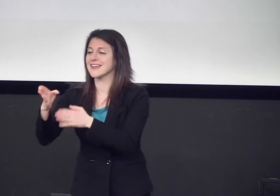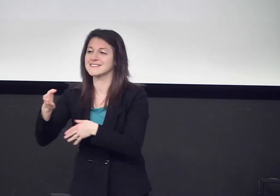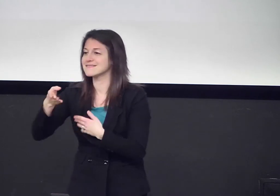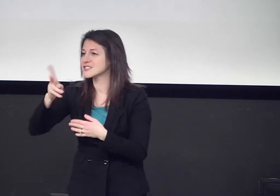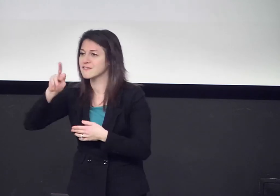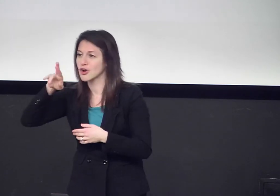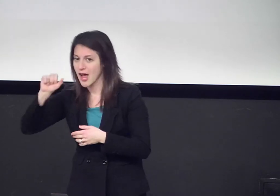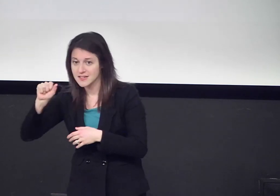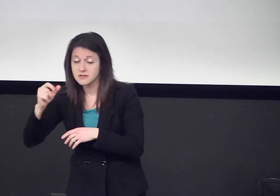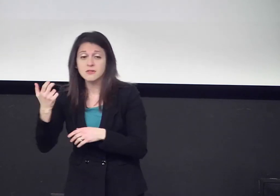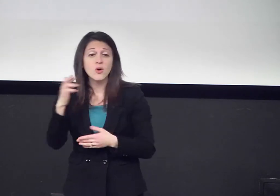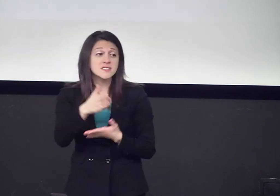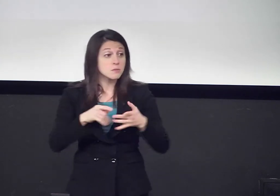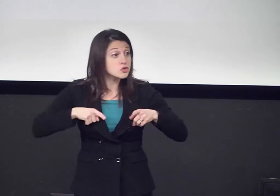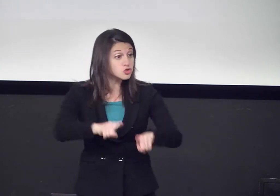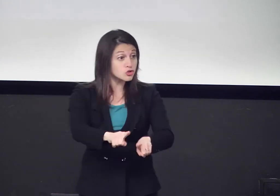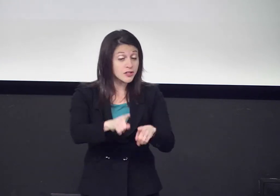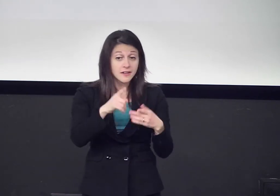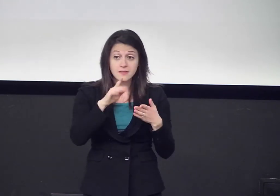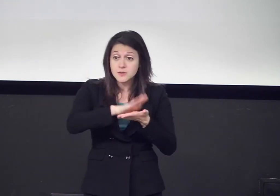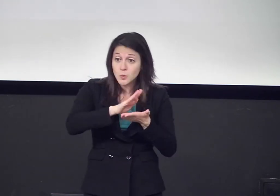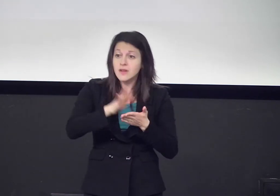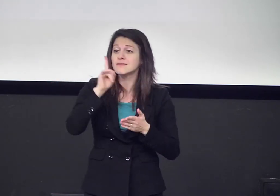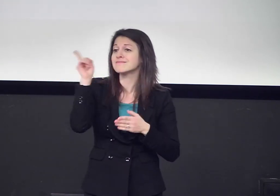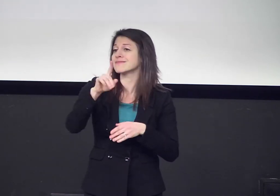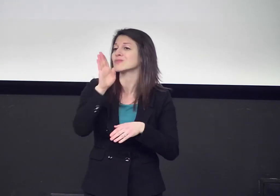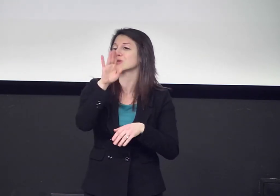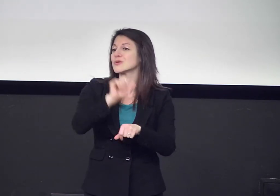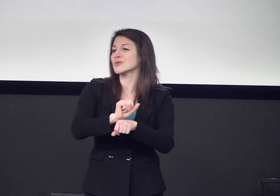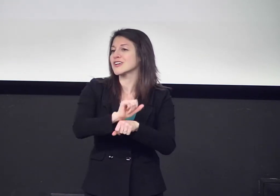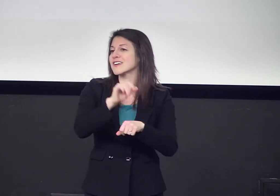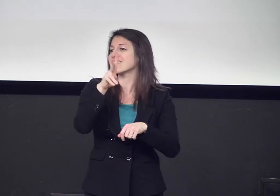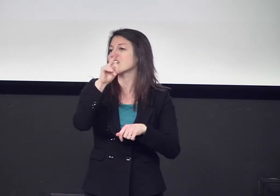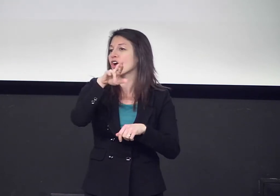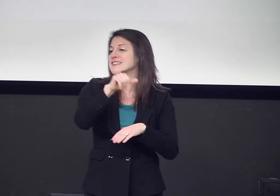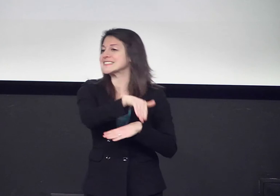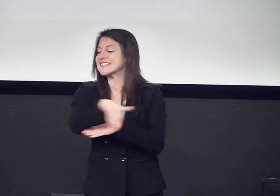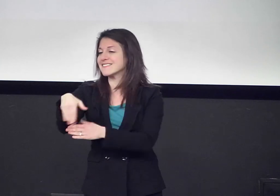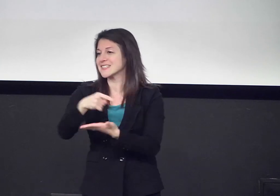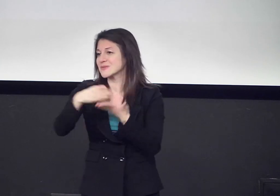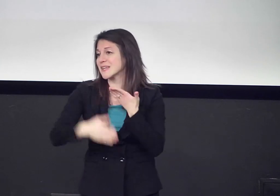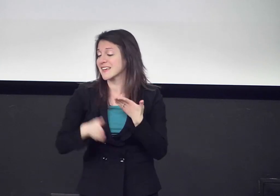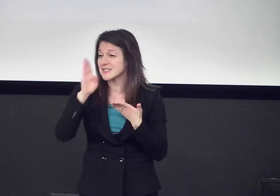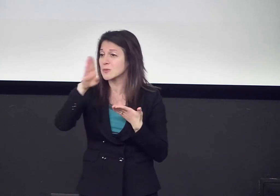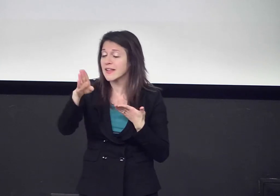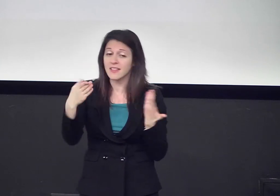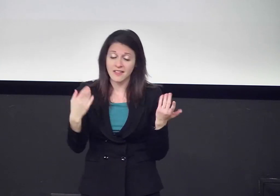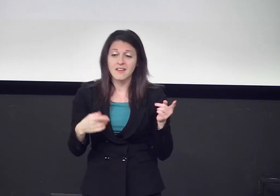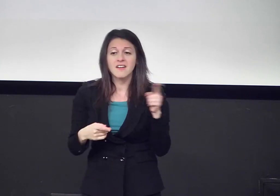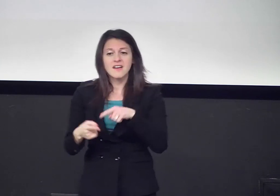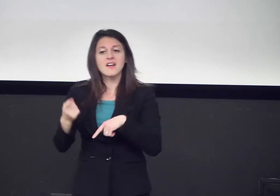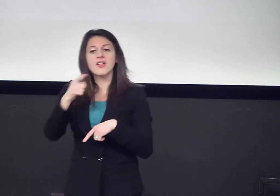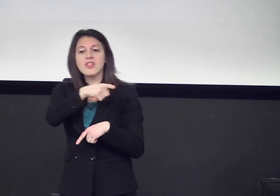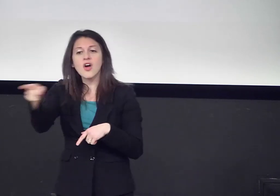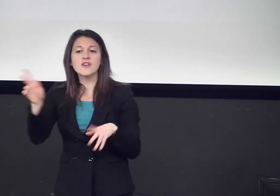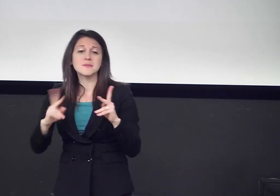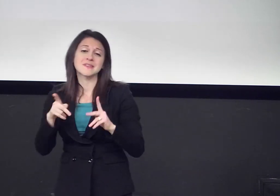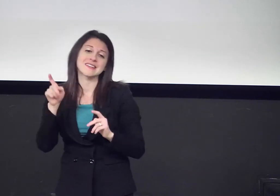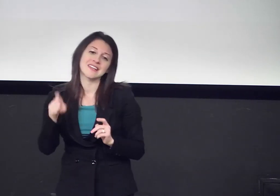and go straight into working in the VRS industry, or some will go into an educational setting and then work VRS in the evening